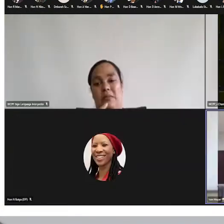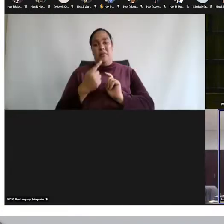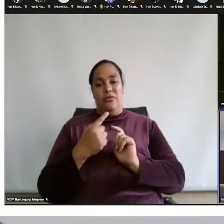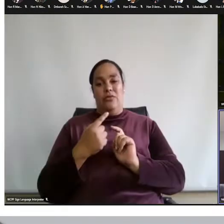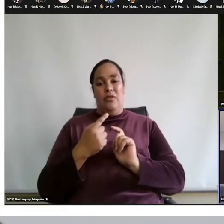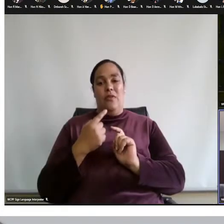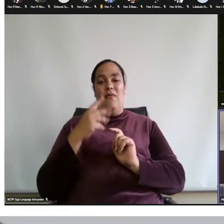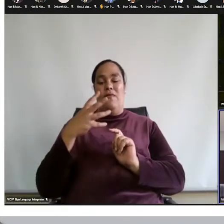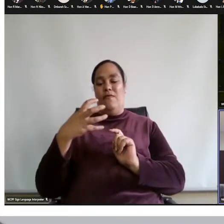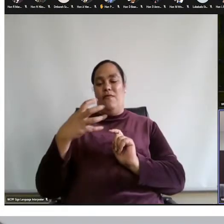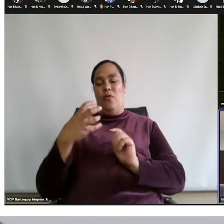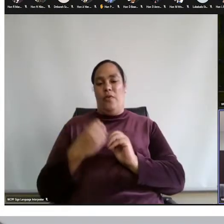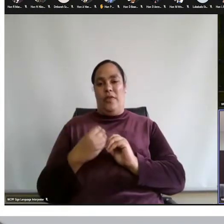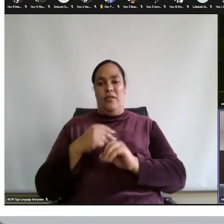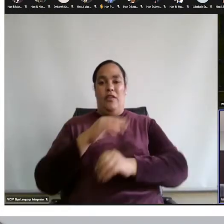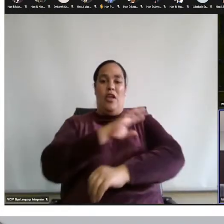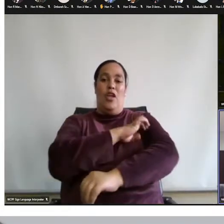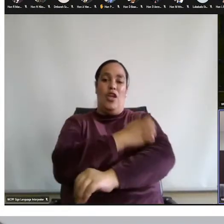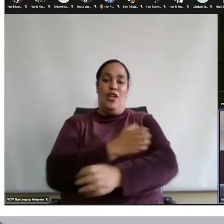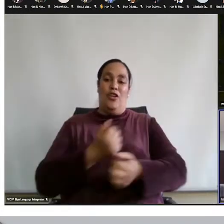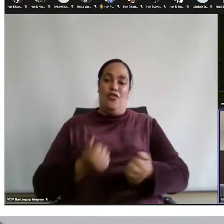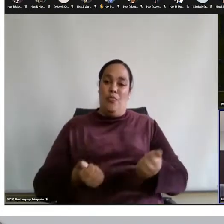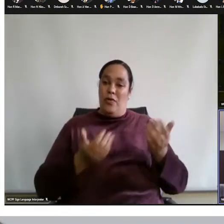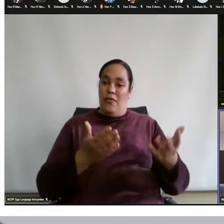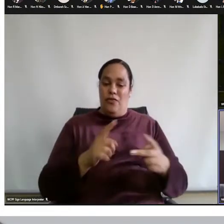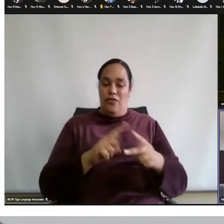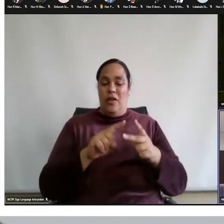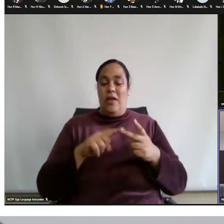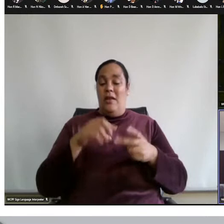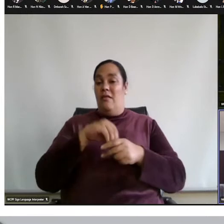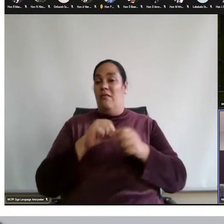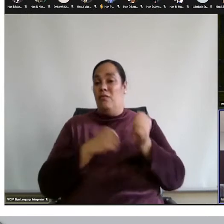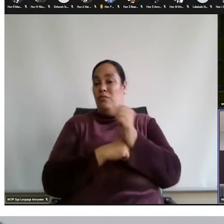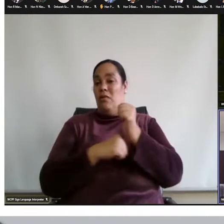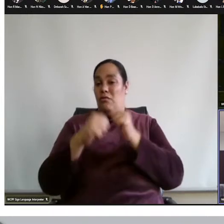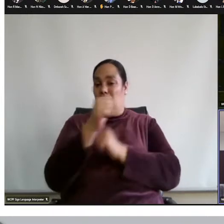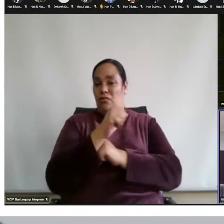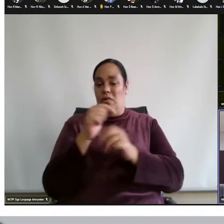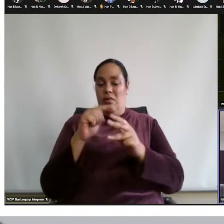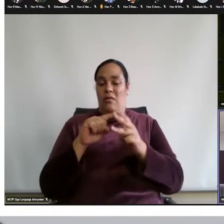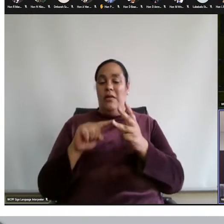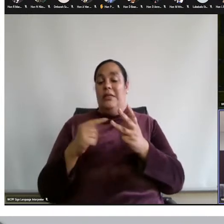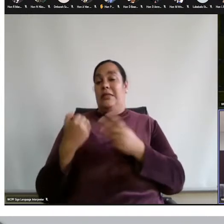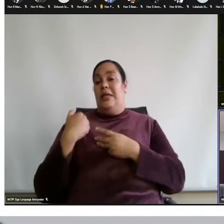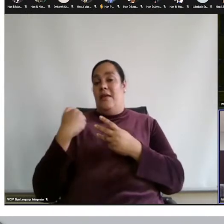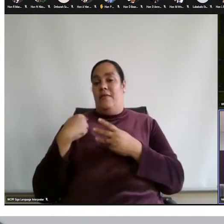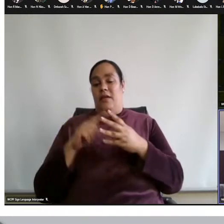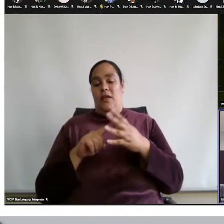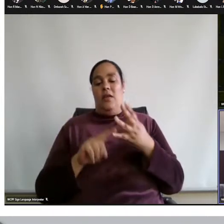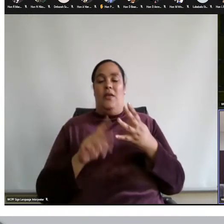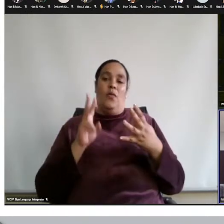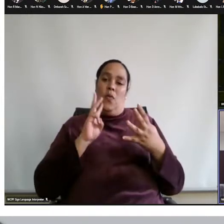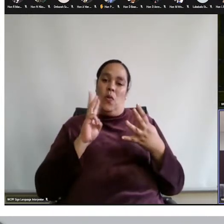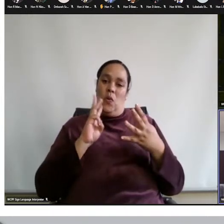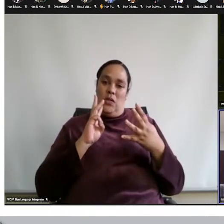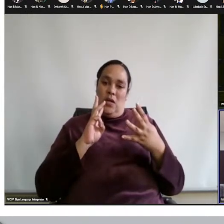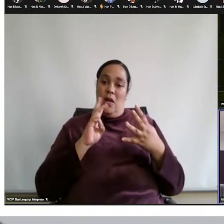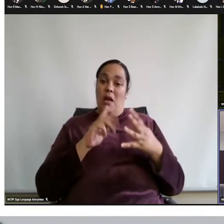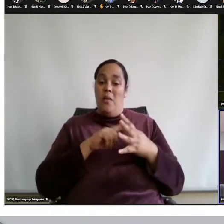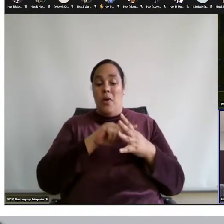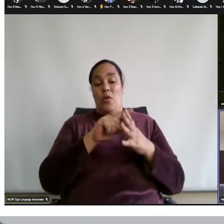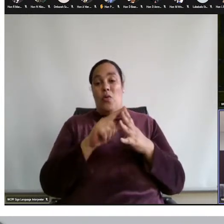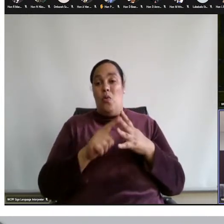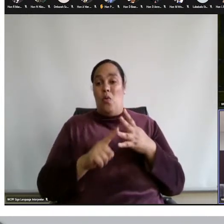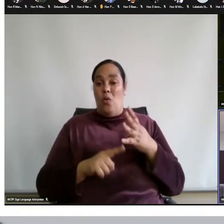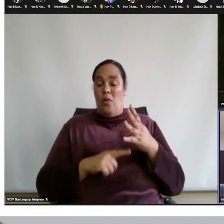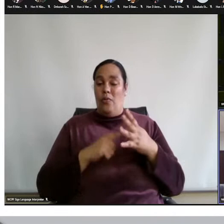things: energy provision, infrastructure, safety, and water. Now, all of these,